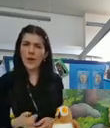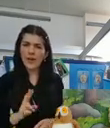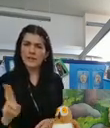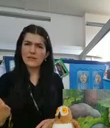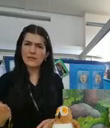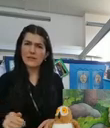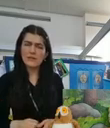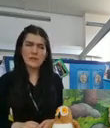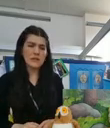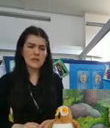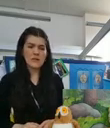going?"